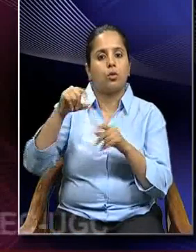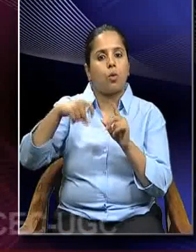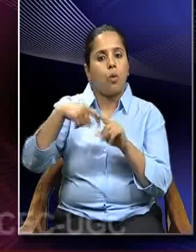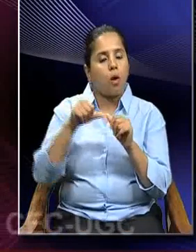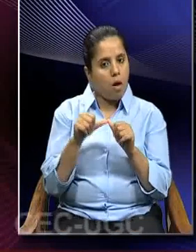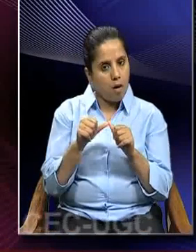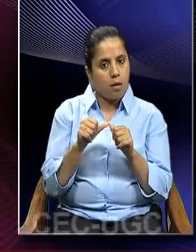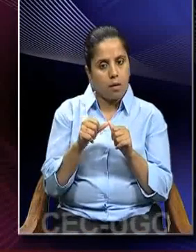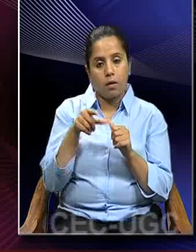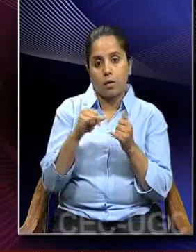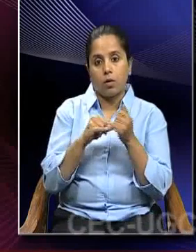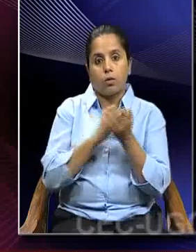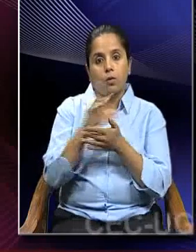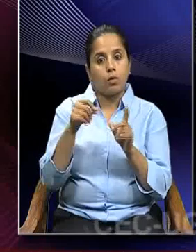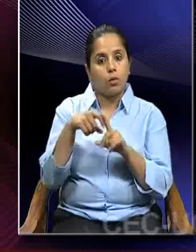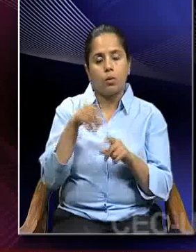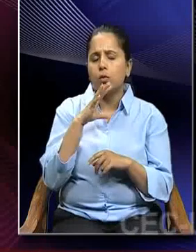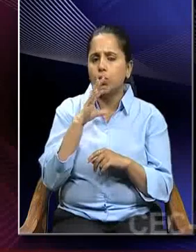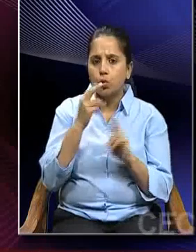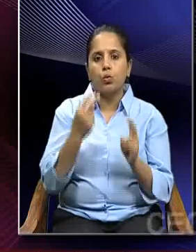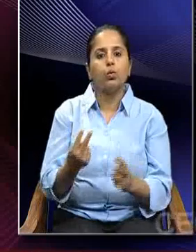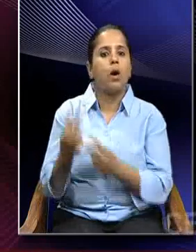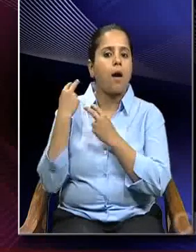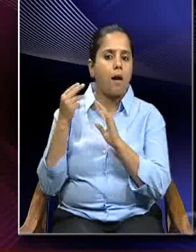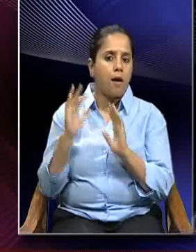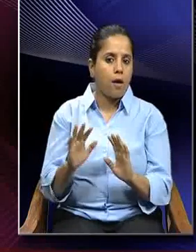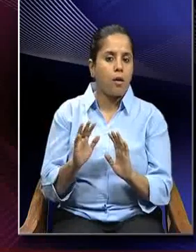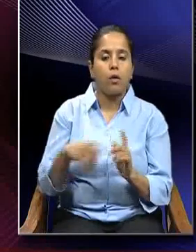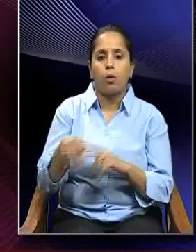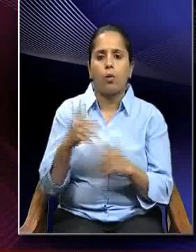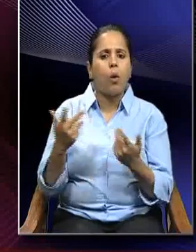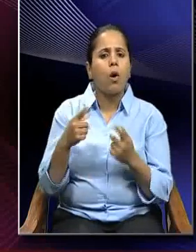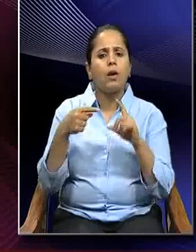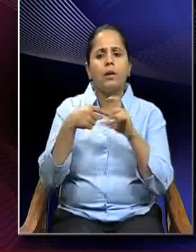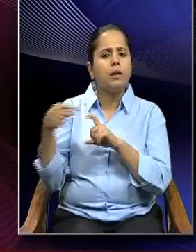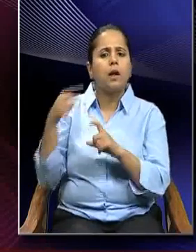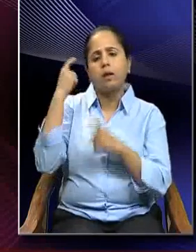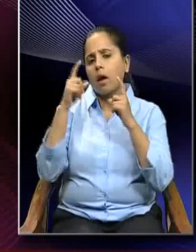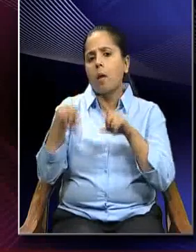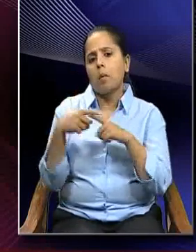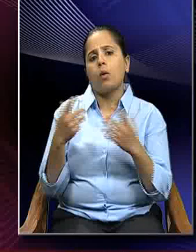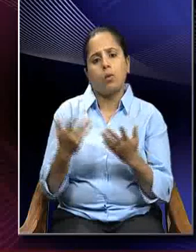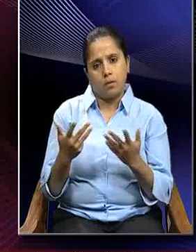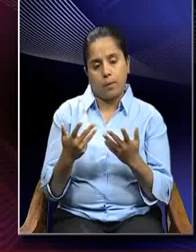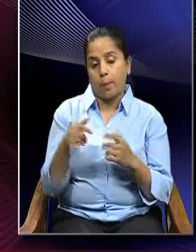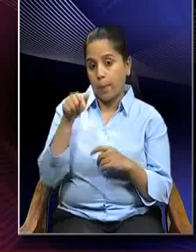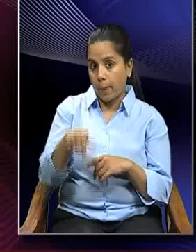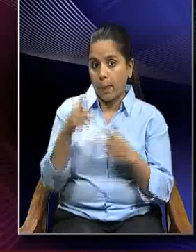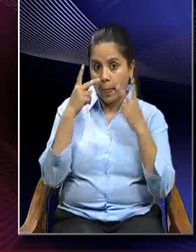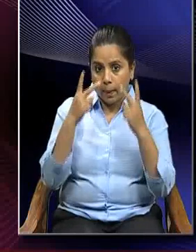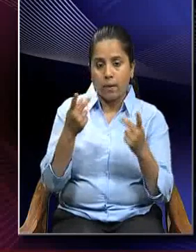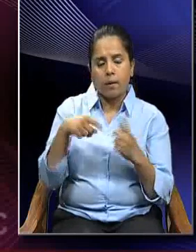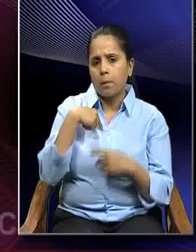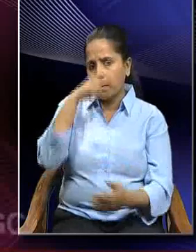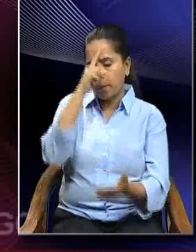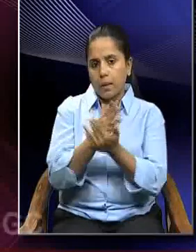shlok which actually gives a true reflection of what Eastern thought is all about. Here we don't